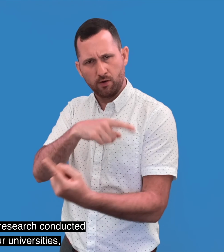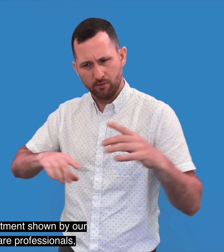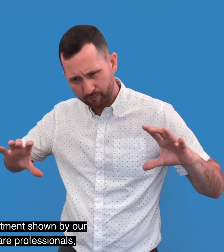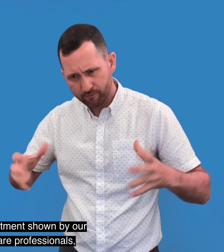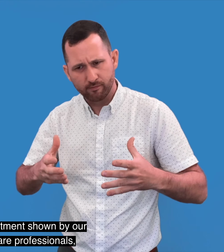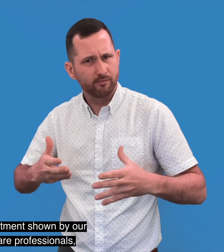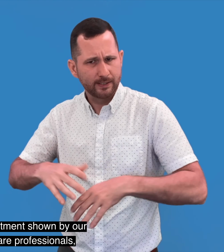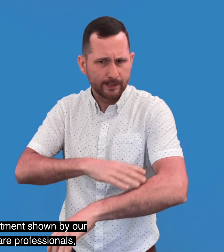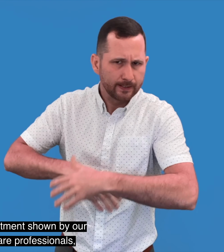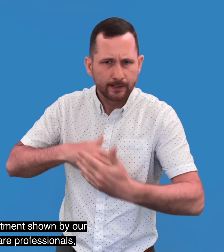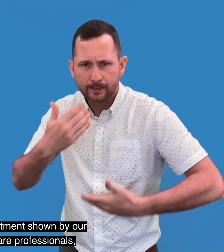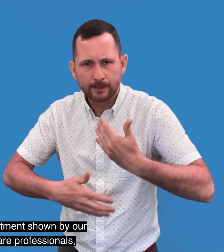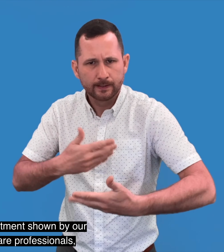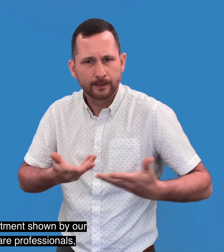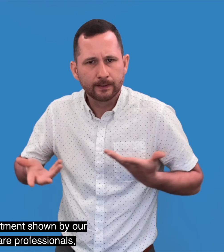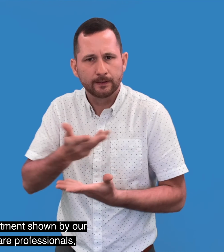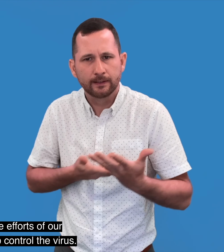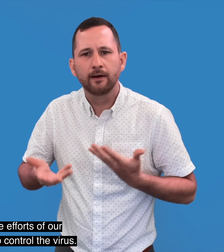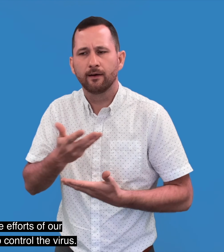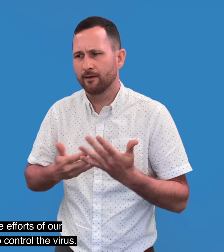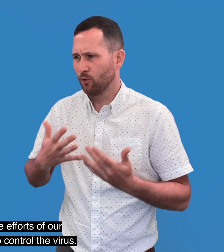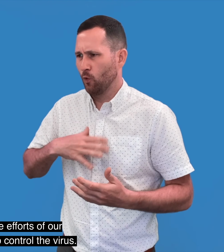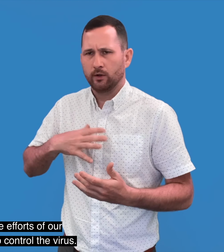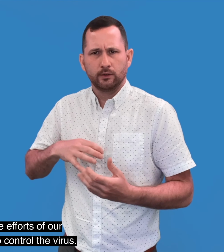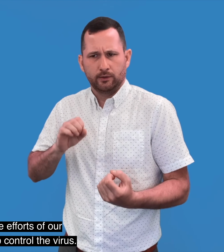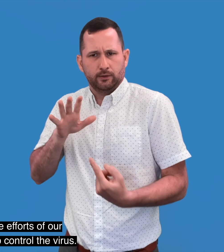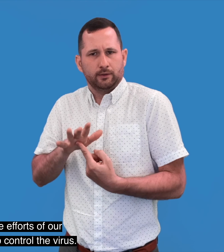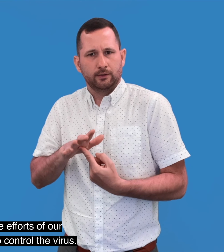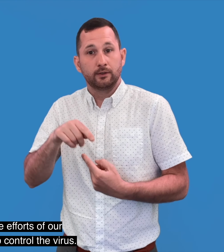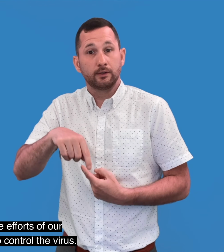the commitment shown by our healthcare professionals, to the efforts of our public to control the virus.